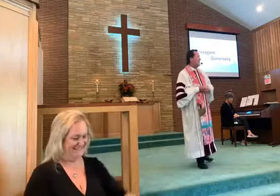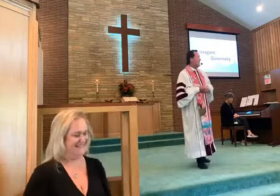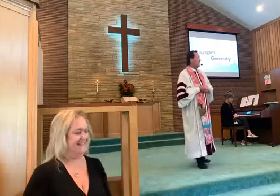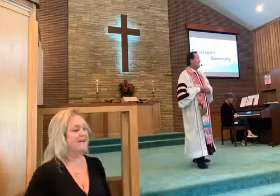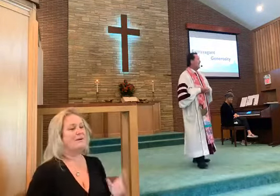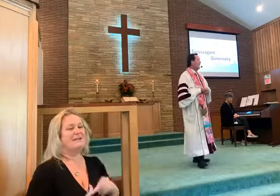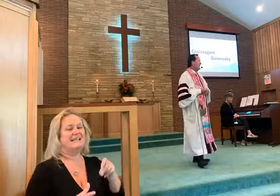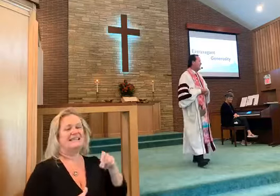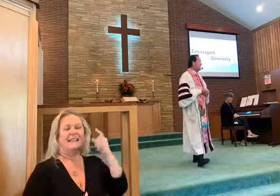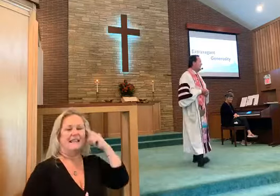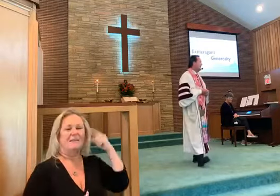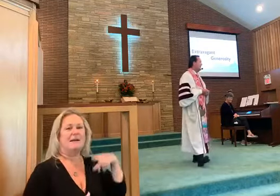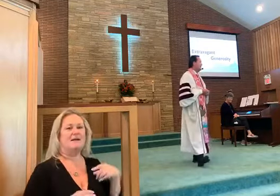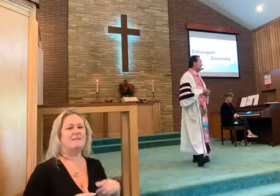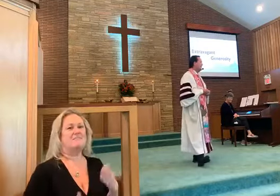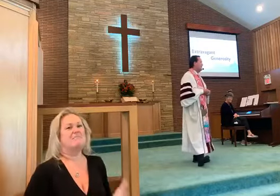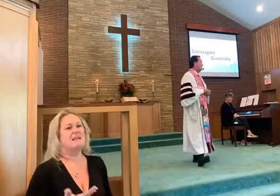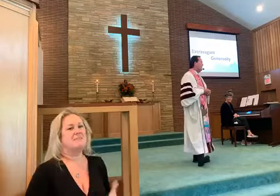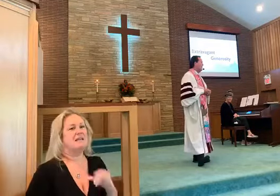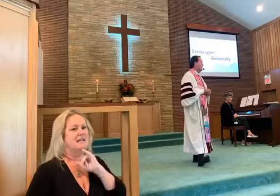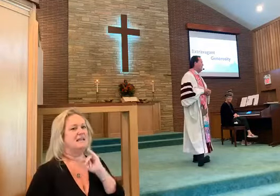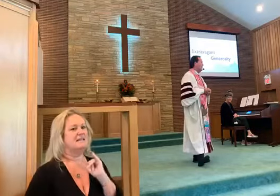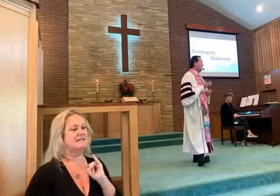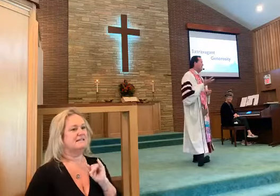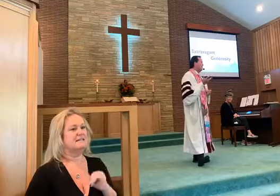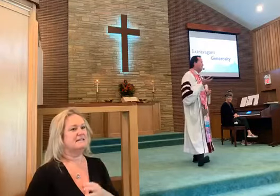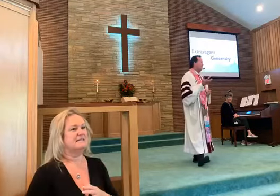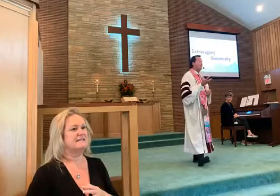What we need to think about, I guess, is